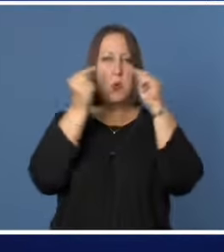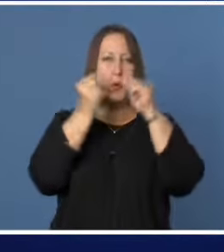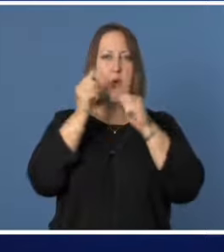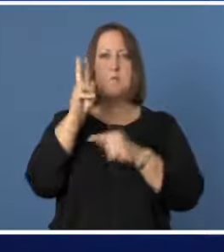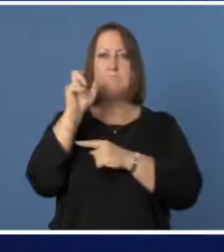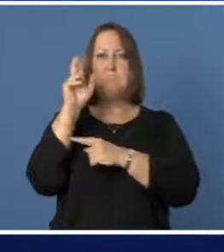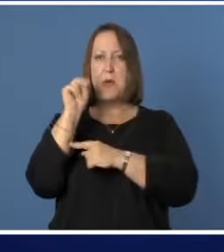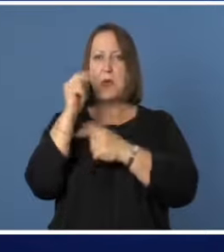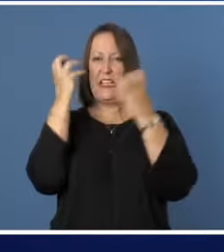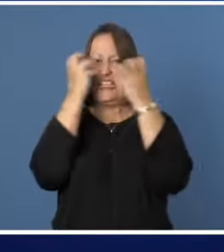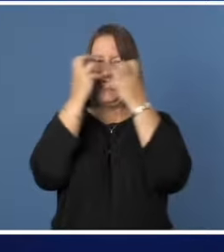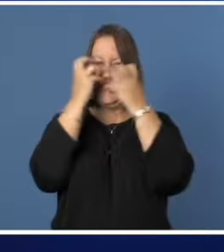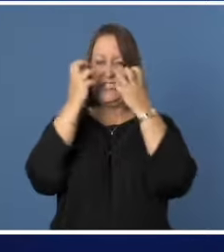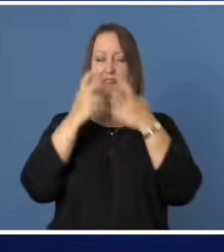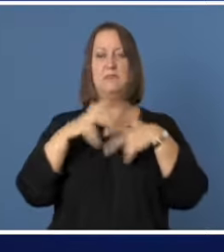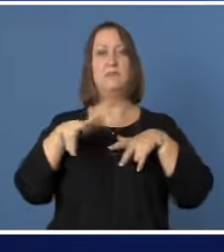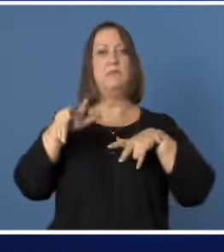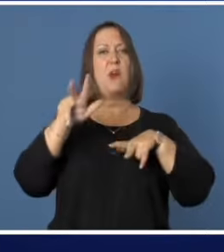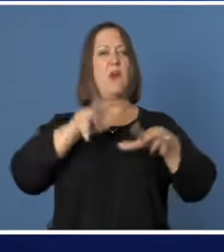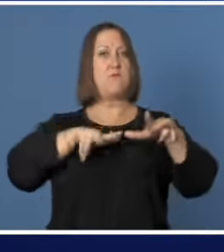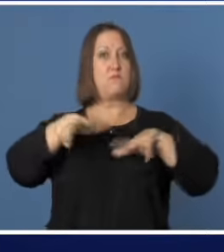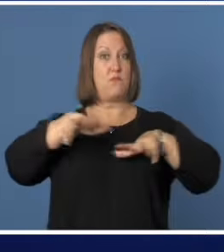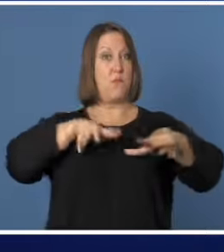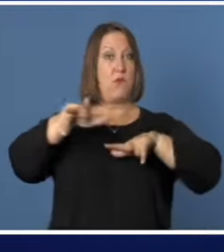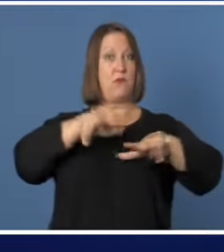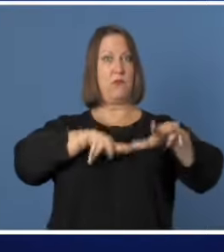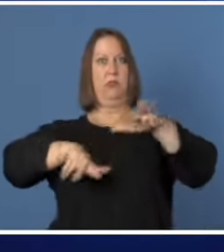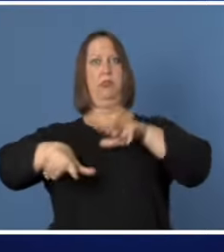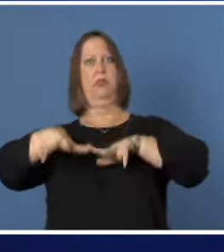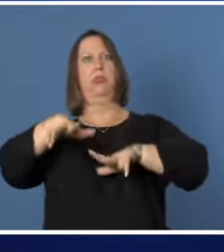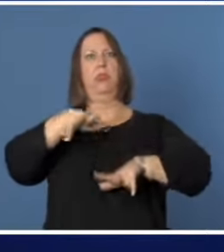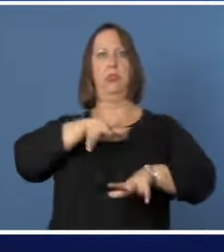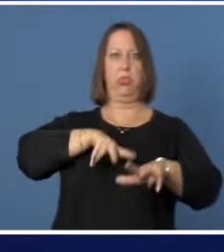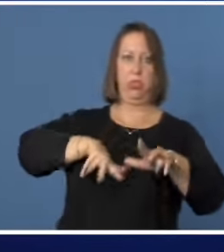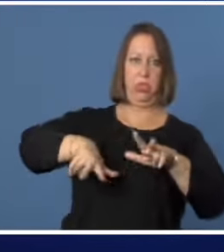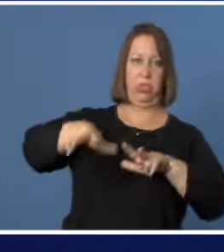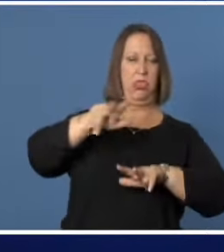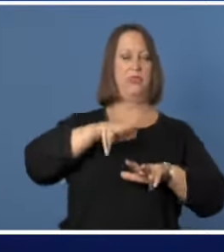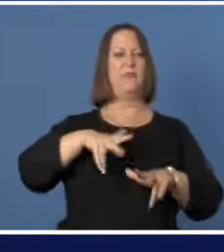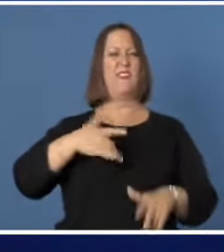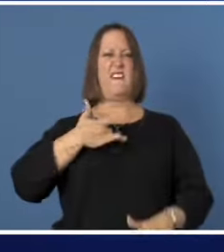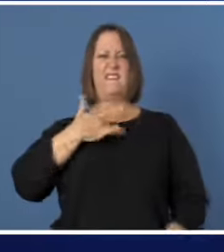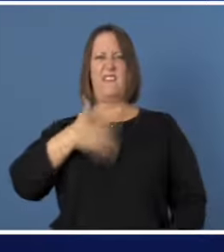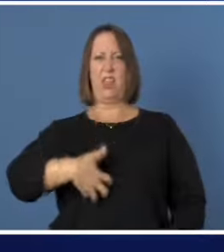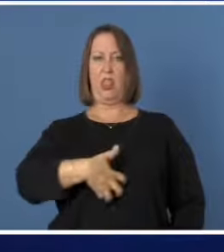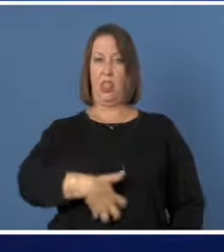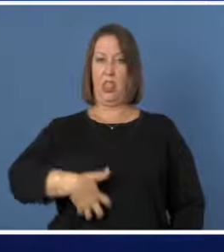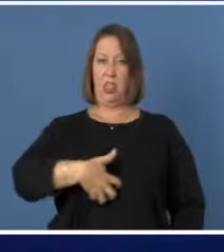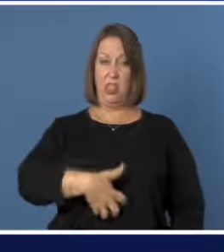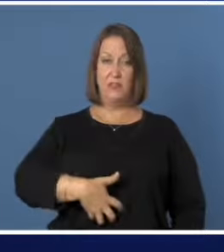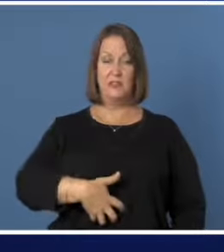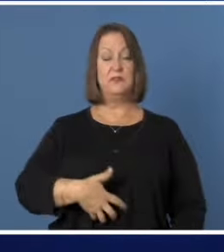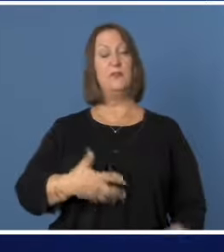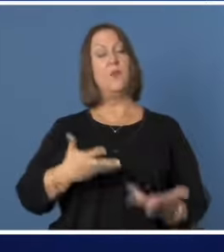experiencing eye irritation, losing coordination, becoming